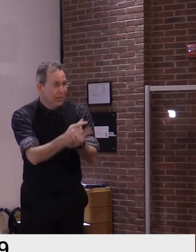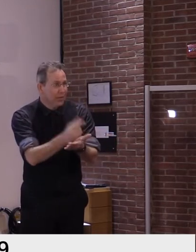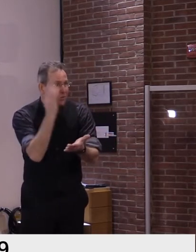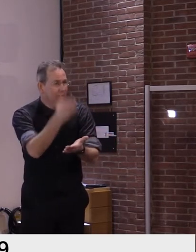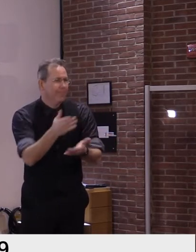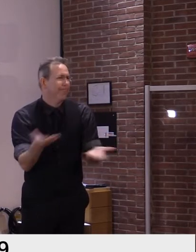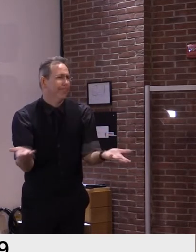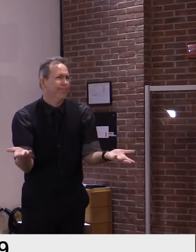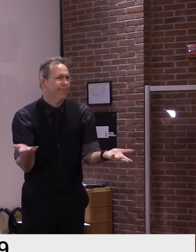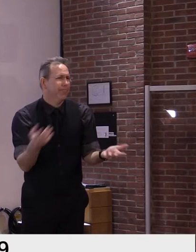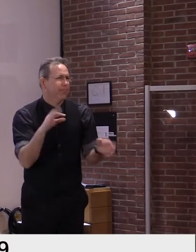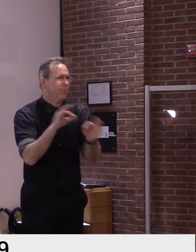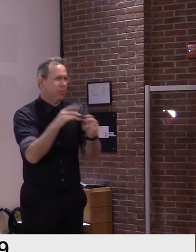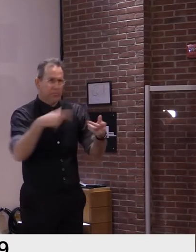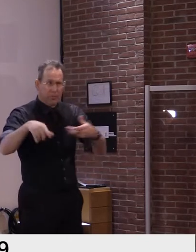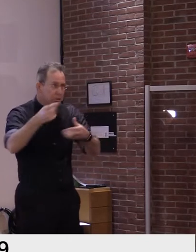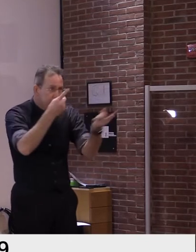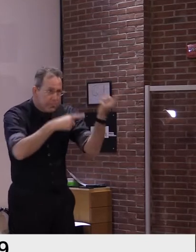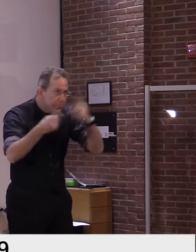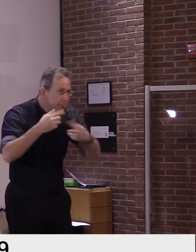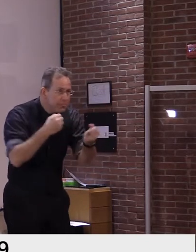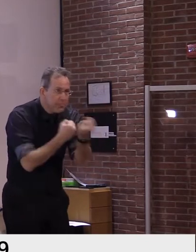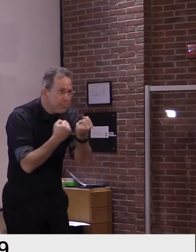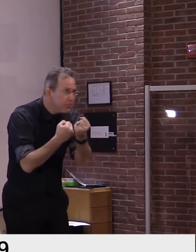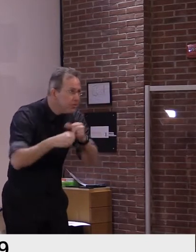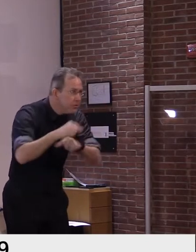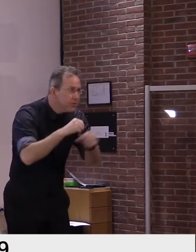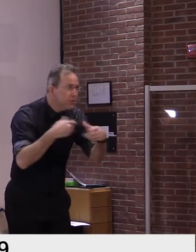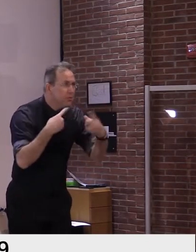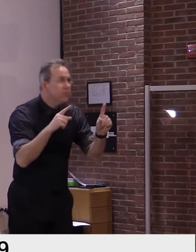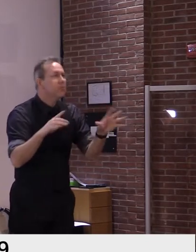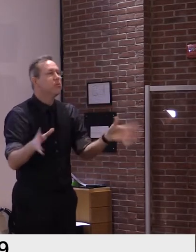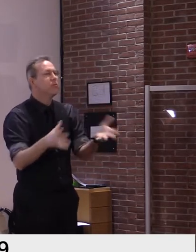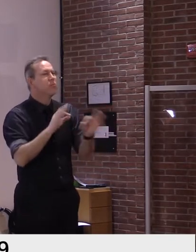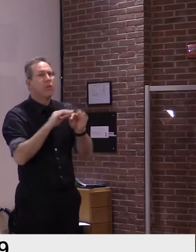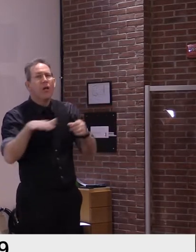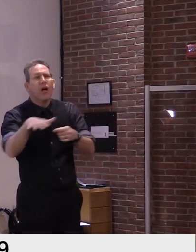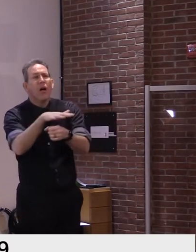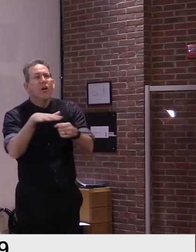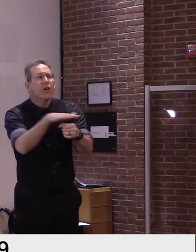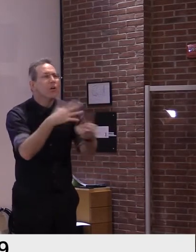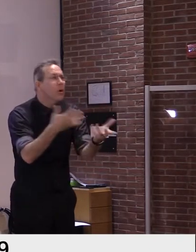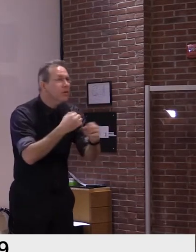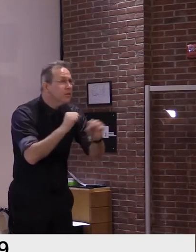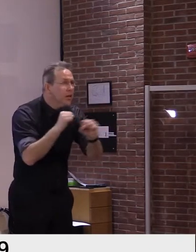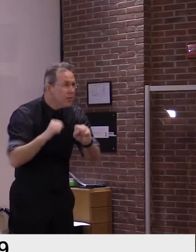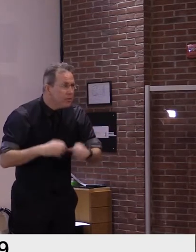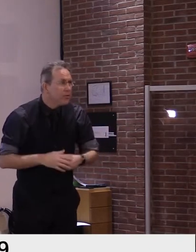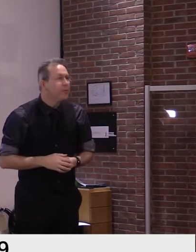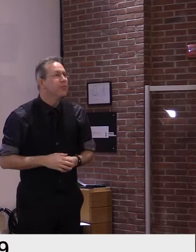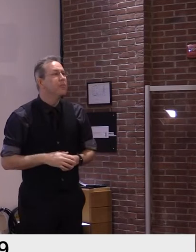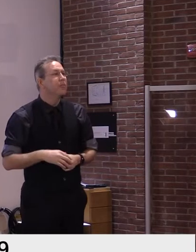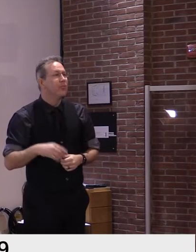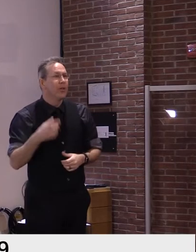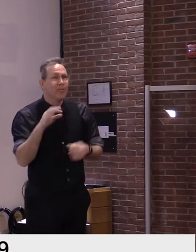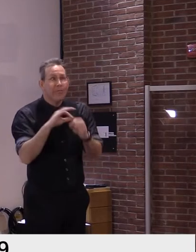variants circulating throughout our region, these trends can quickly reverse. Ultimately, it's our own behavior over